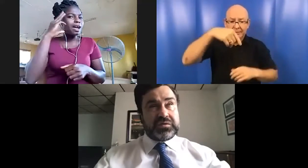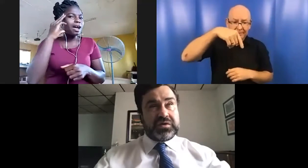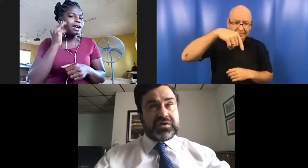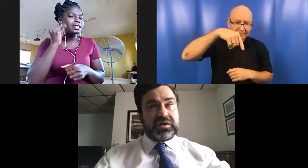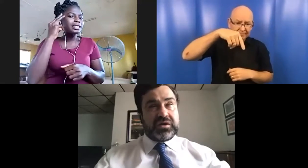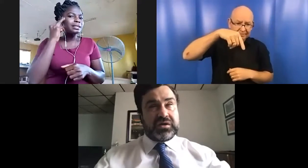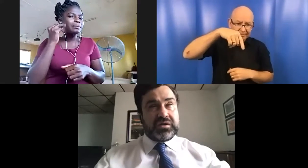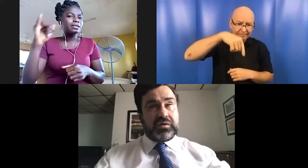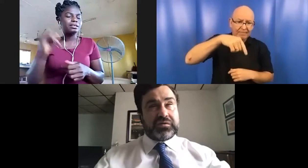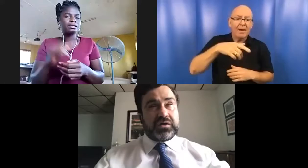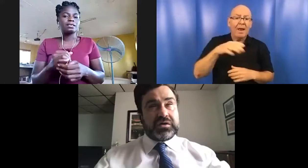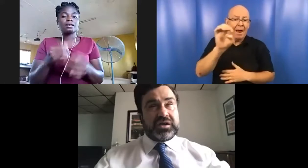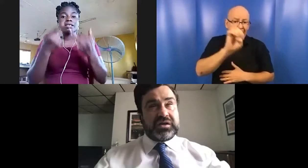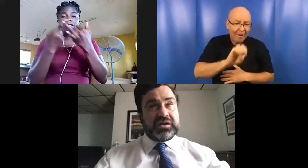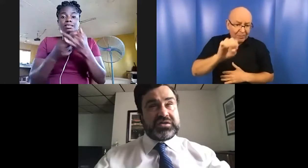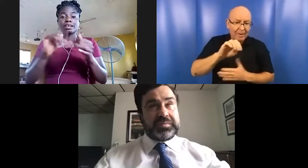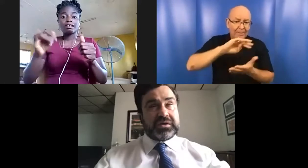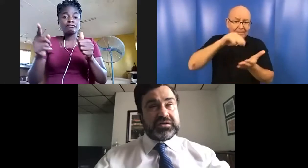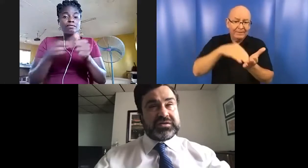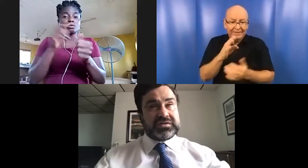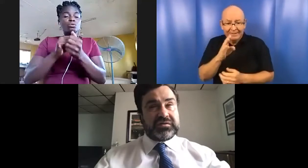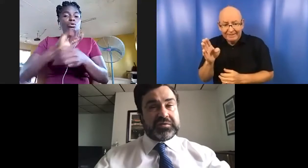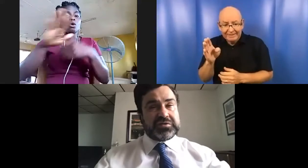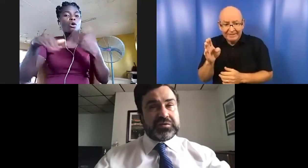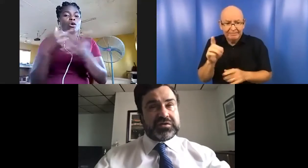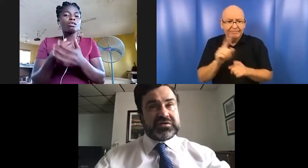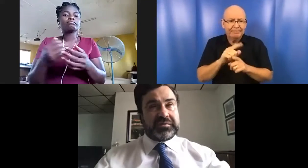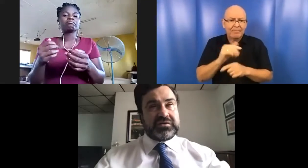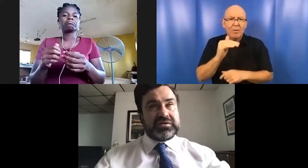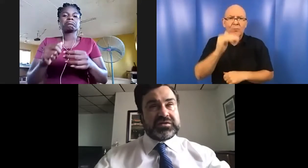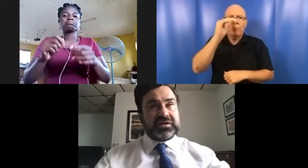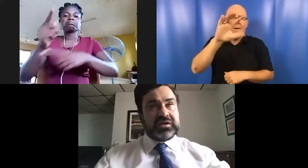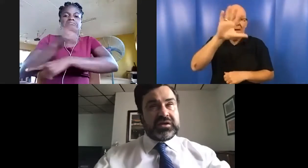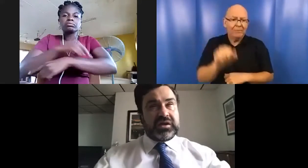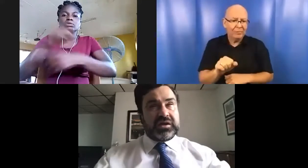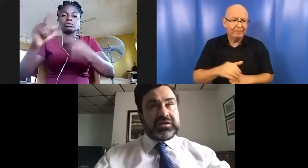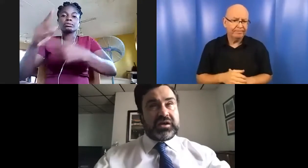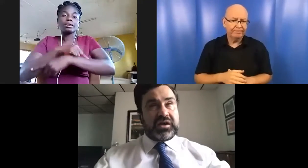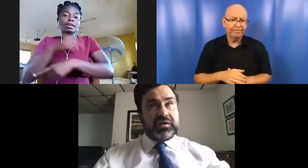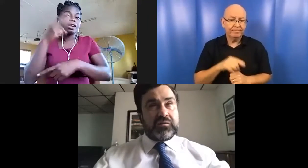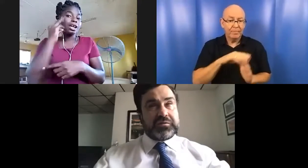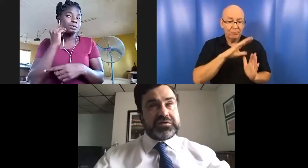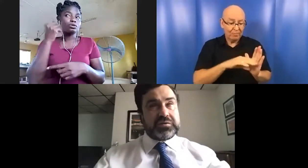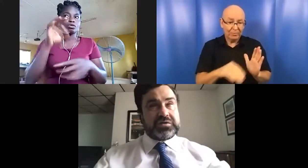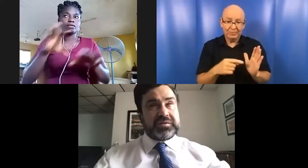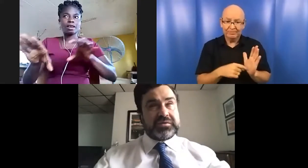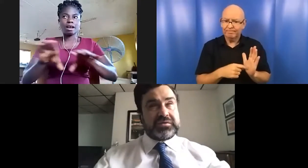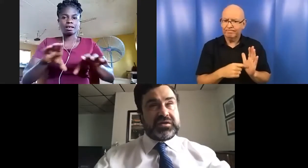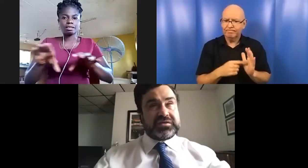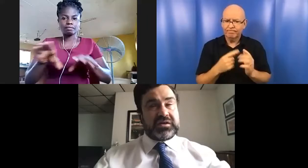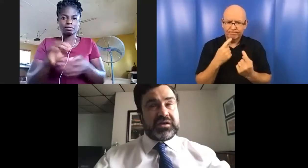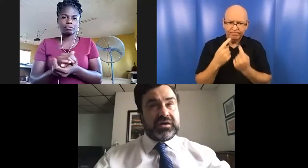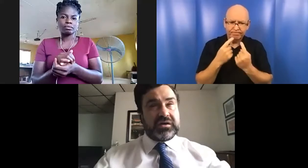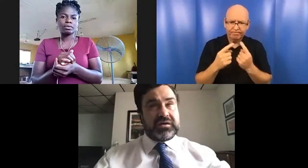first with the overall daily experiences of persons with disabilities, and how persons with